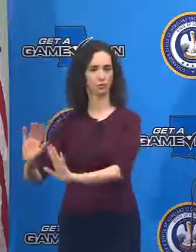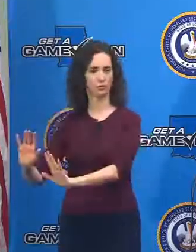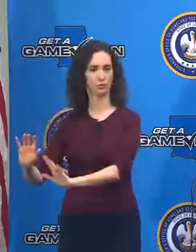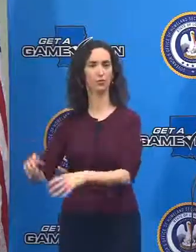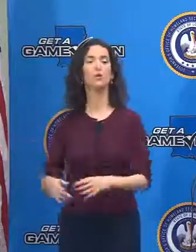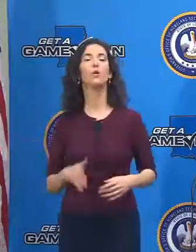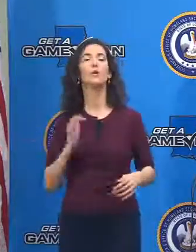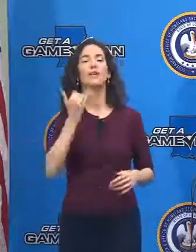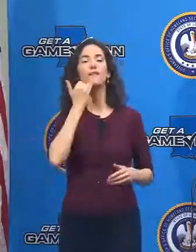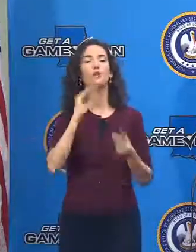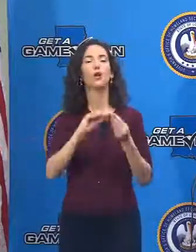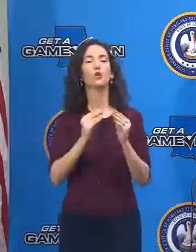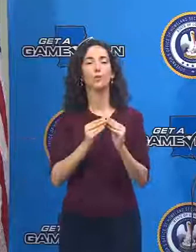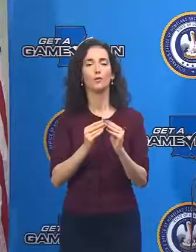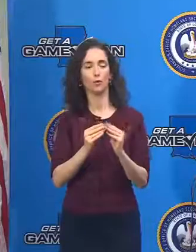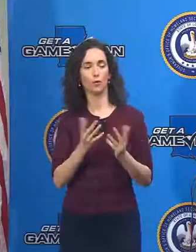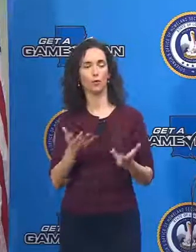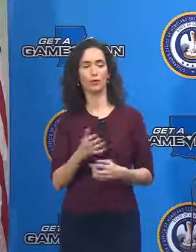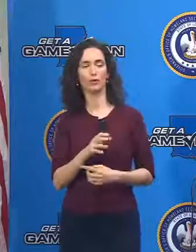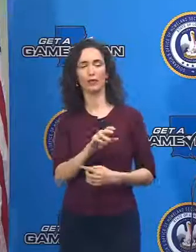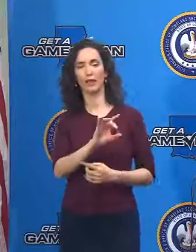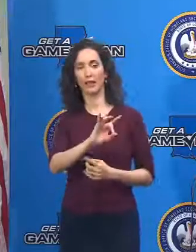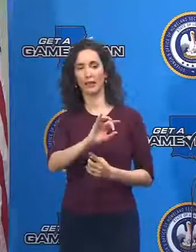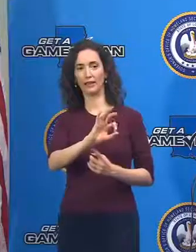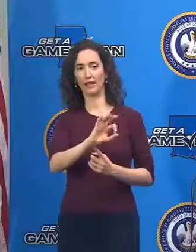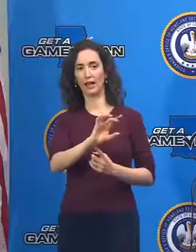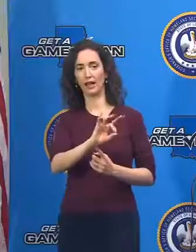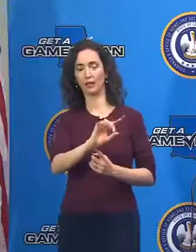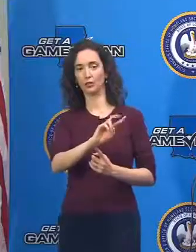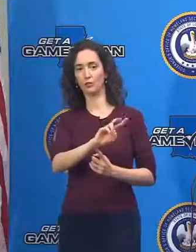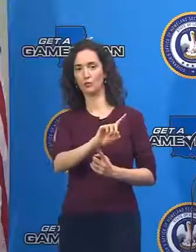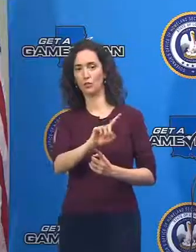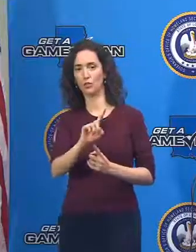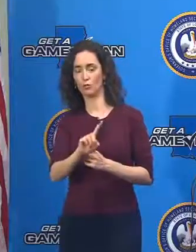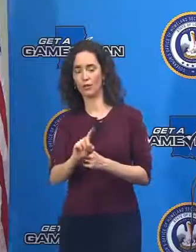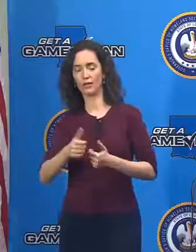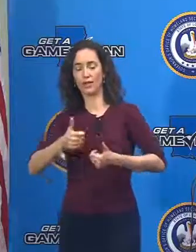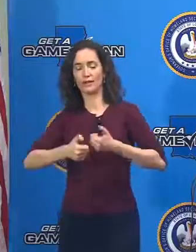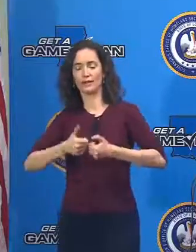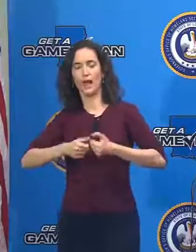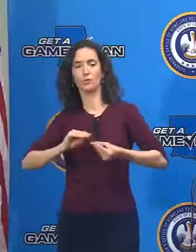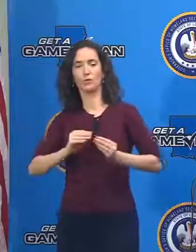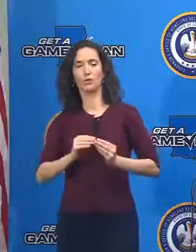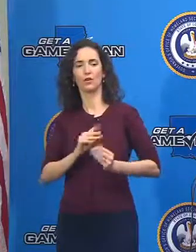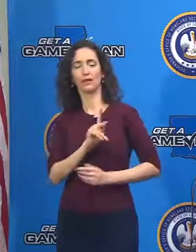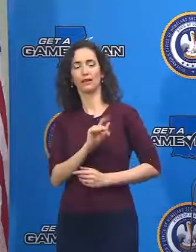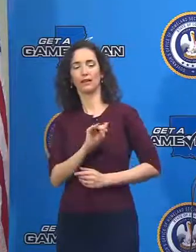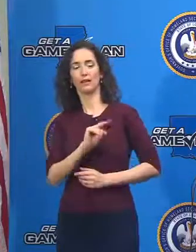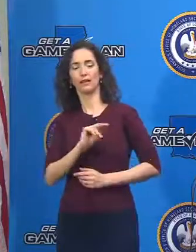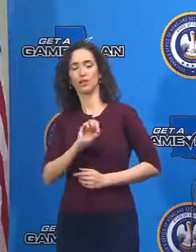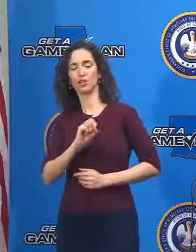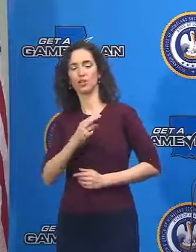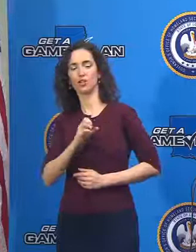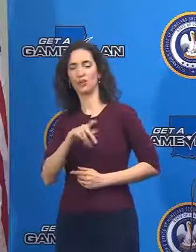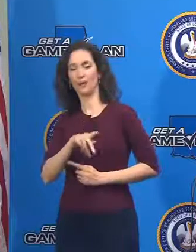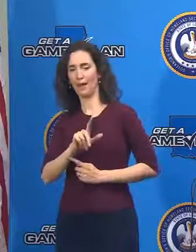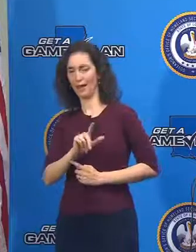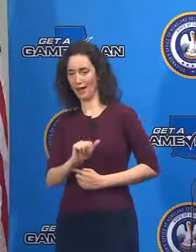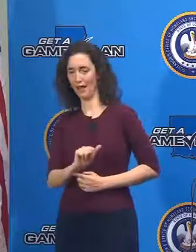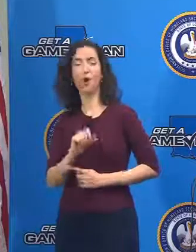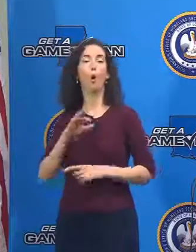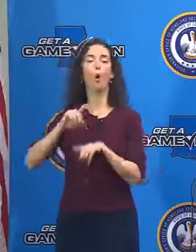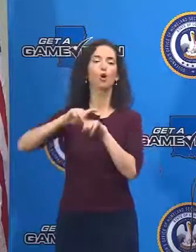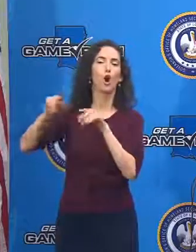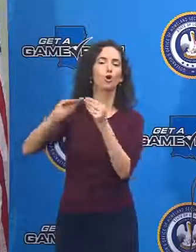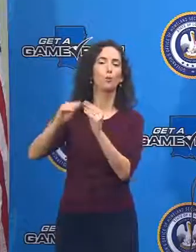Kinship LA at 898-211 or just call 211 for all the information on that line. And then when we think about